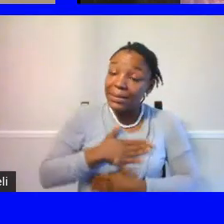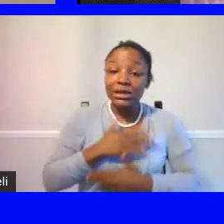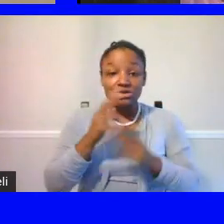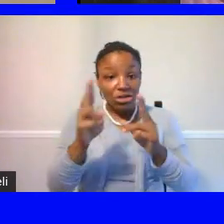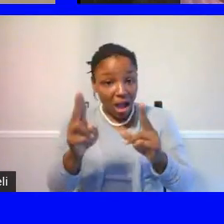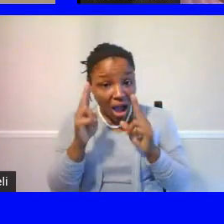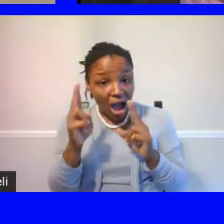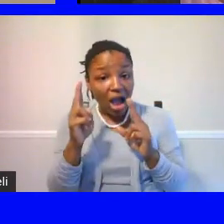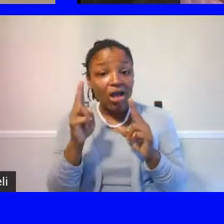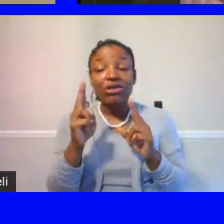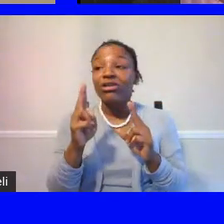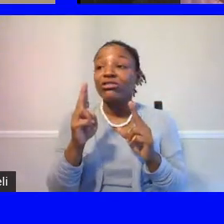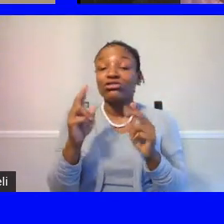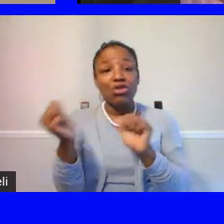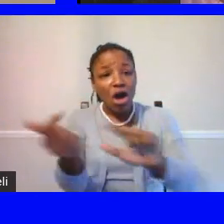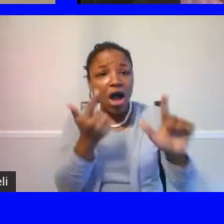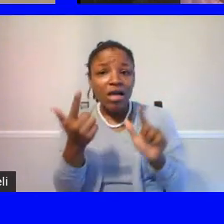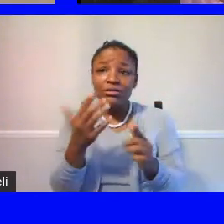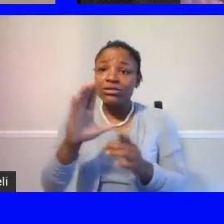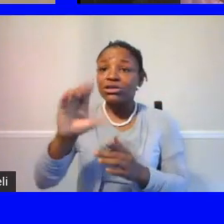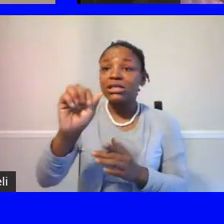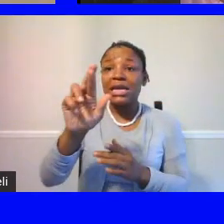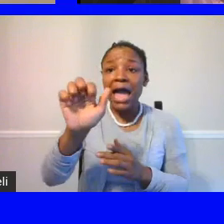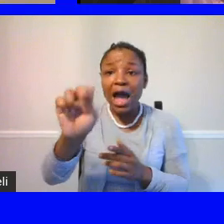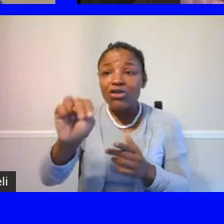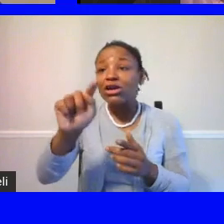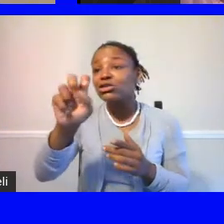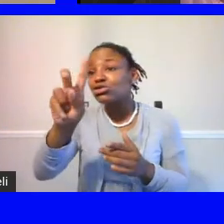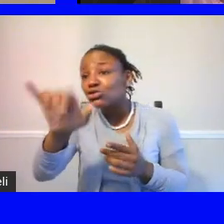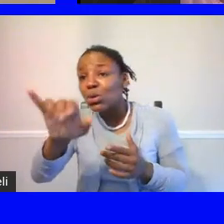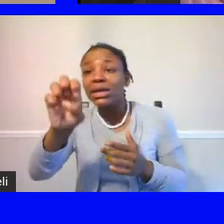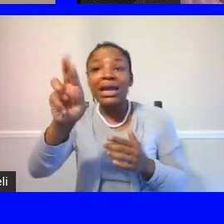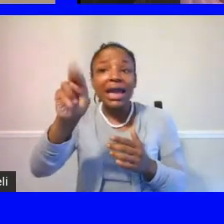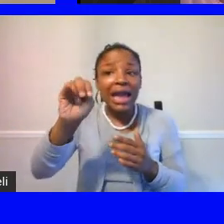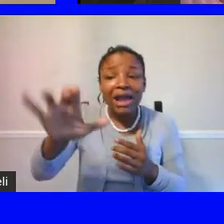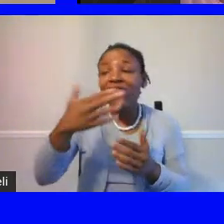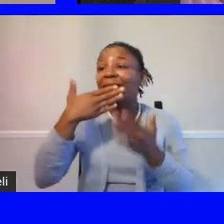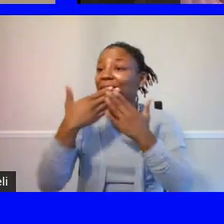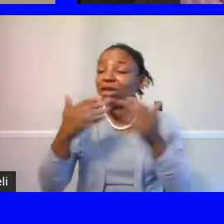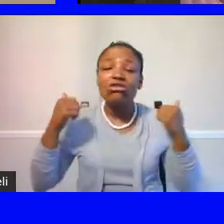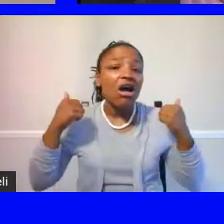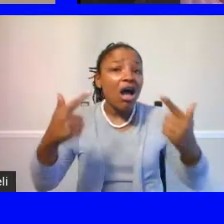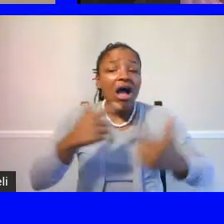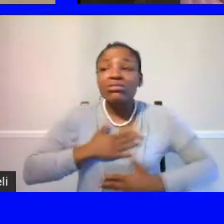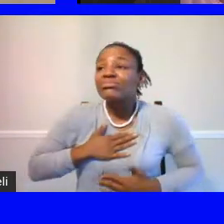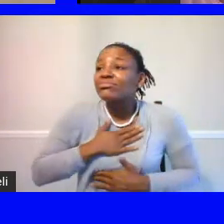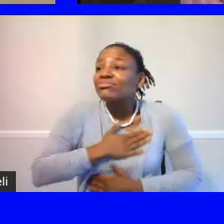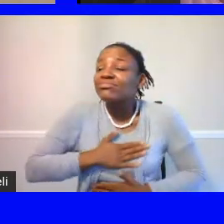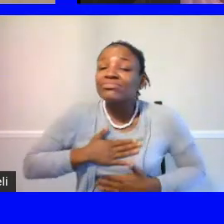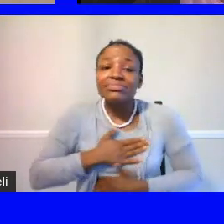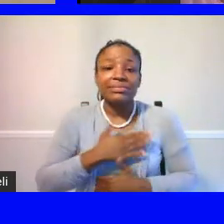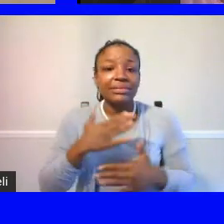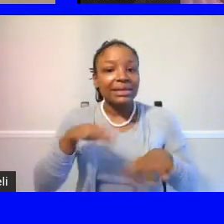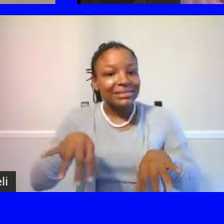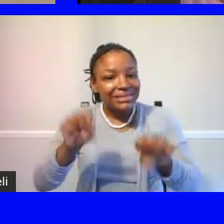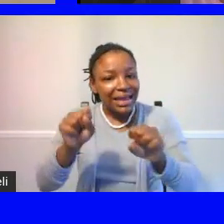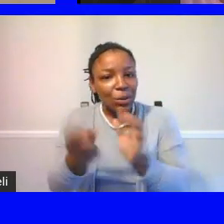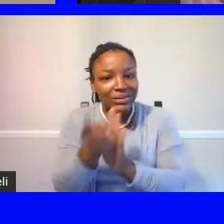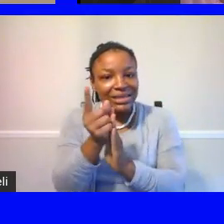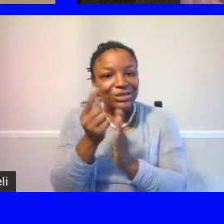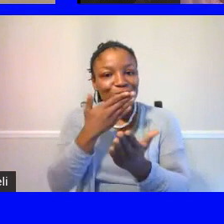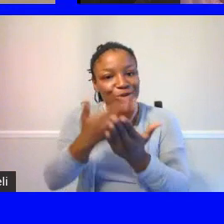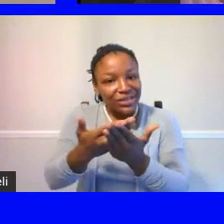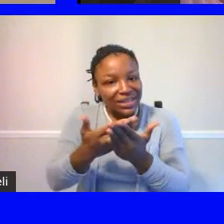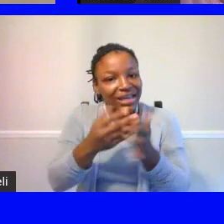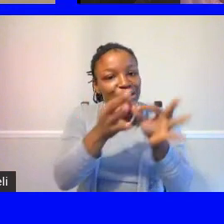Karen, Tony, Eric, thank you so much. We really appreciate it. I just also want to take a second to thank our interpreters,